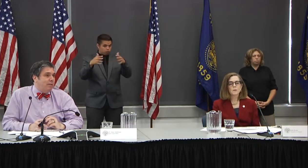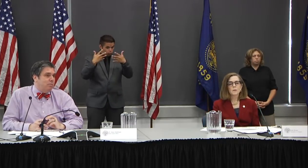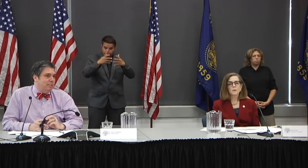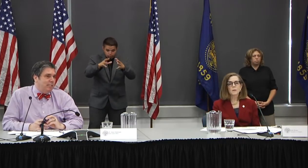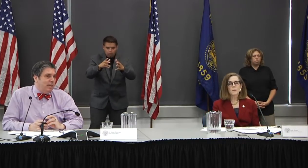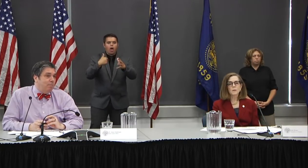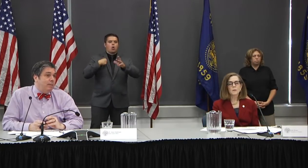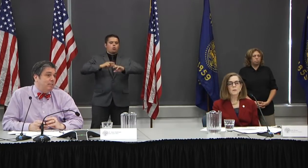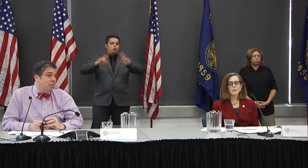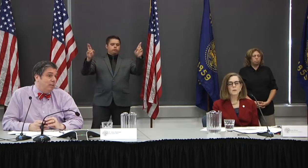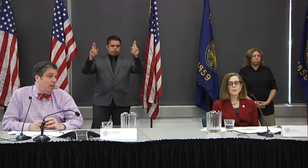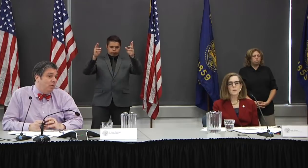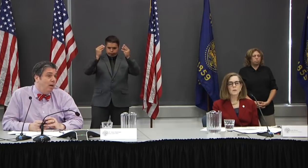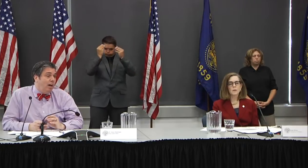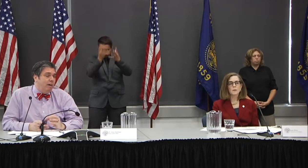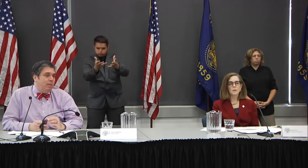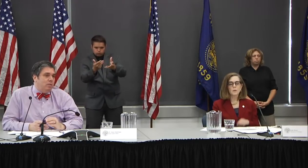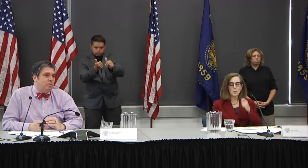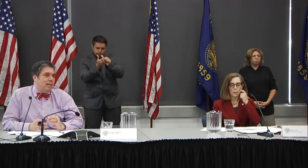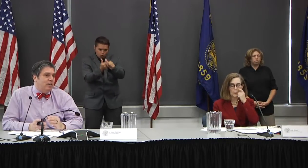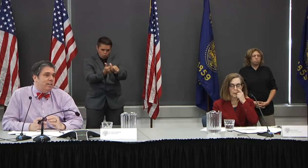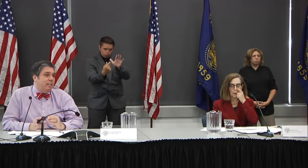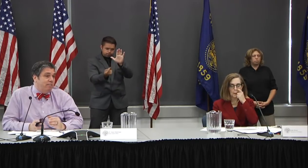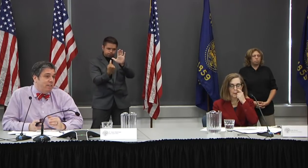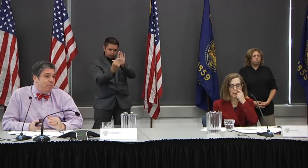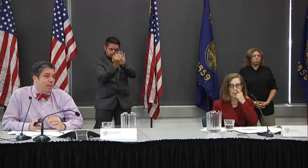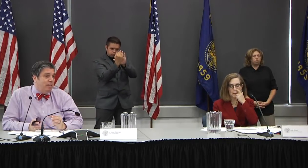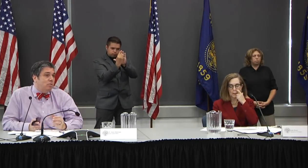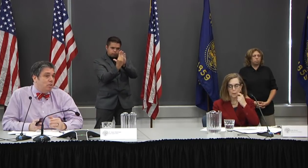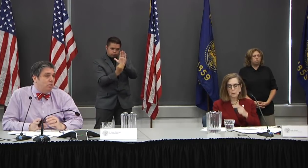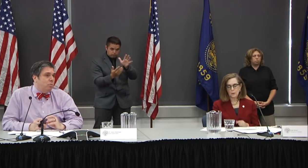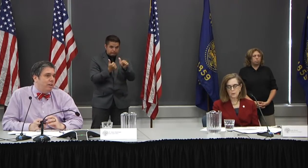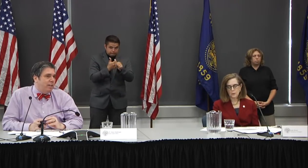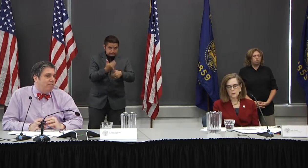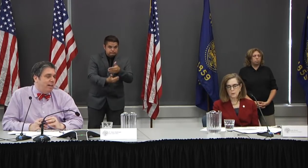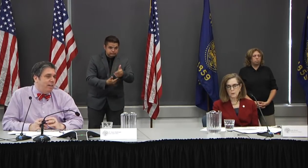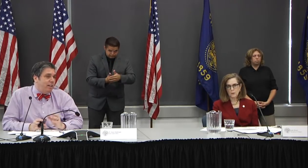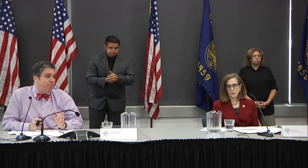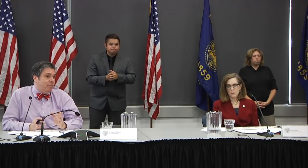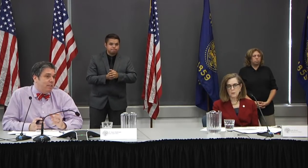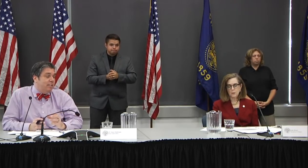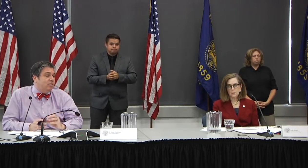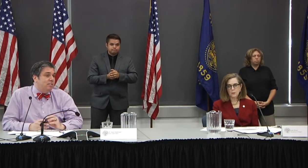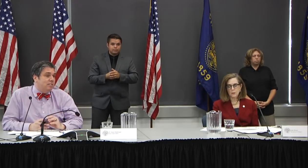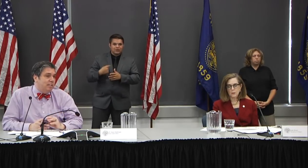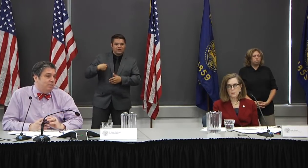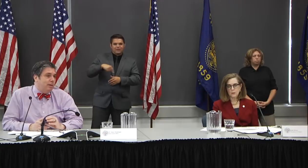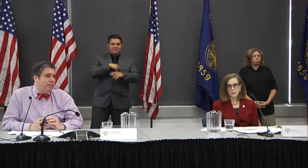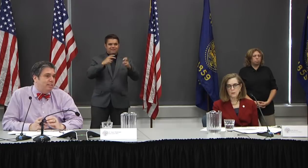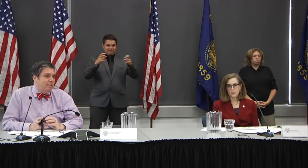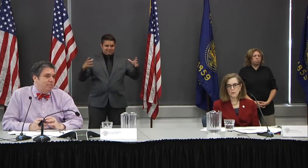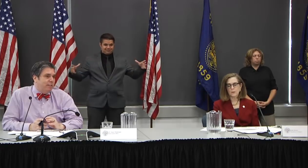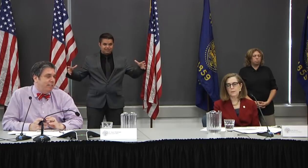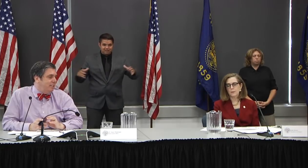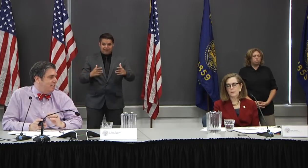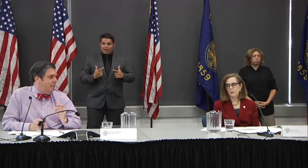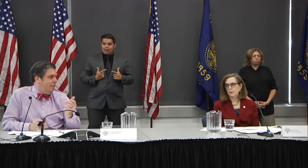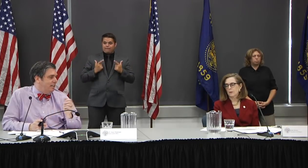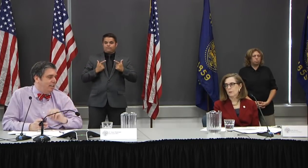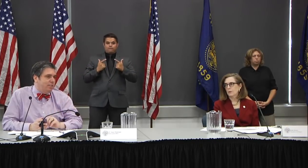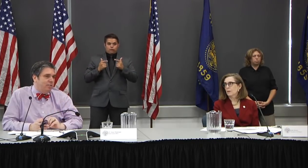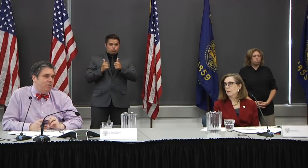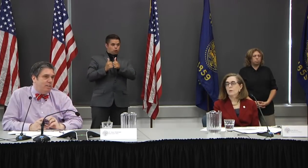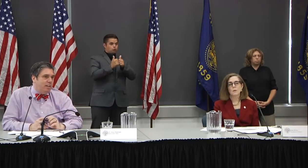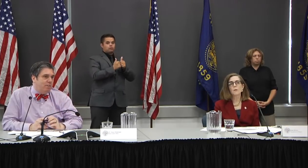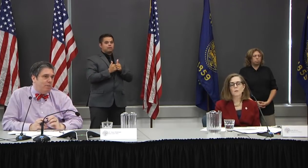any outbreaks we see there, because we know that those congregate living and those close working conditions can spread the disease fairly easily.